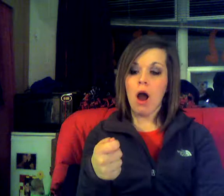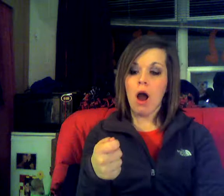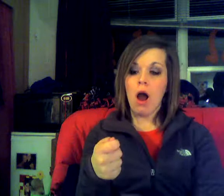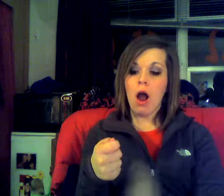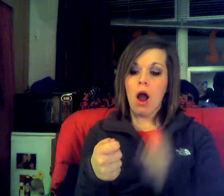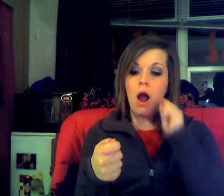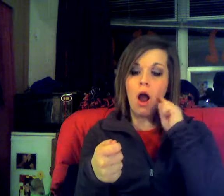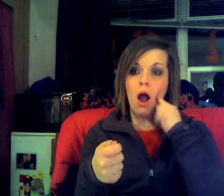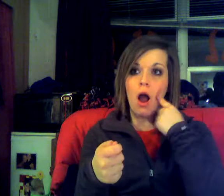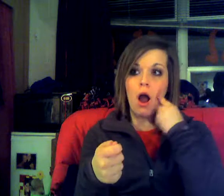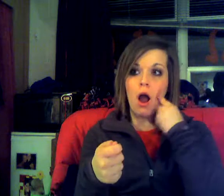bars. Oops.